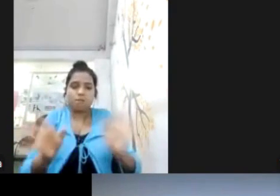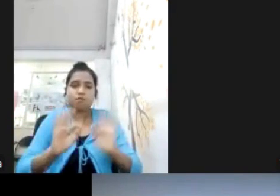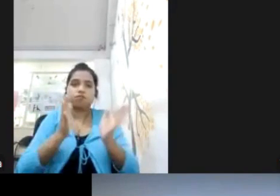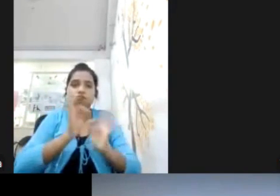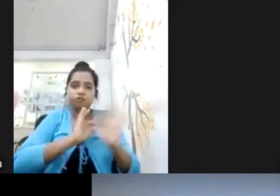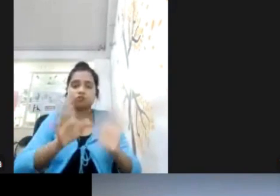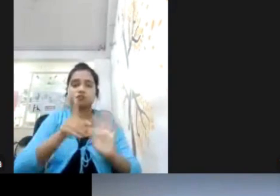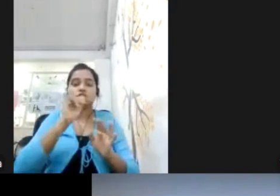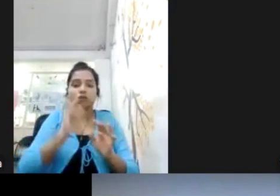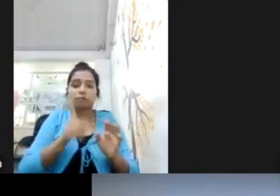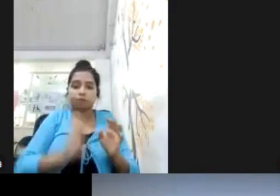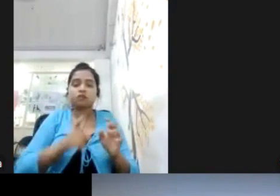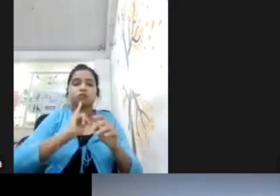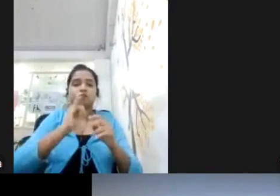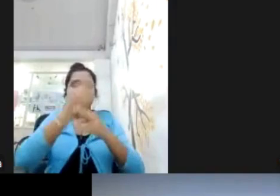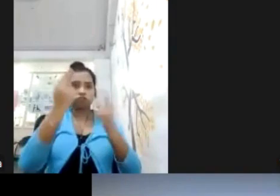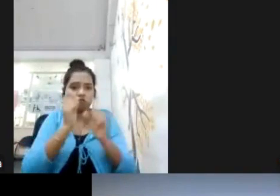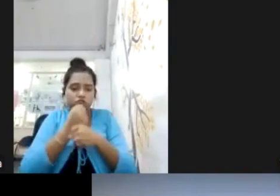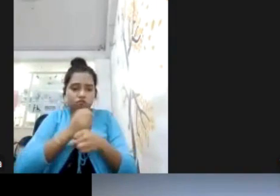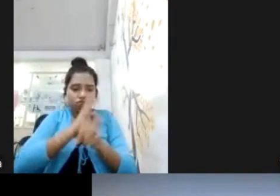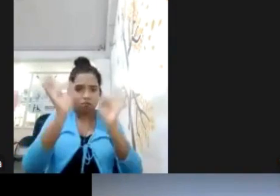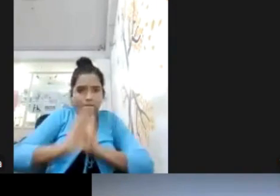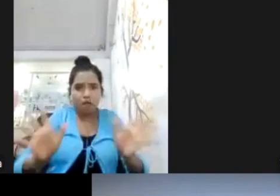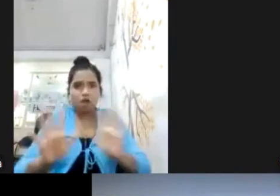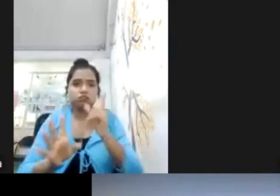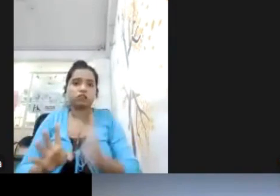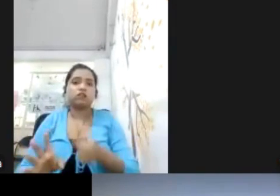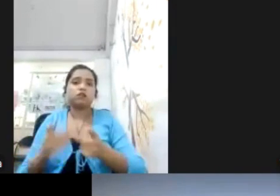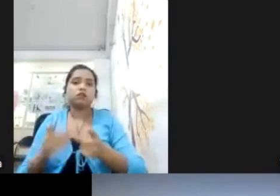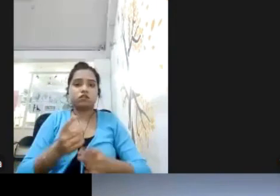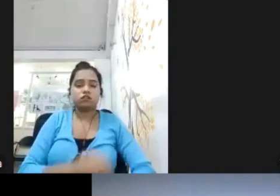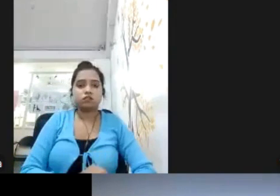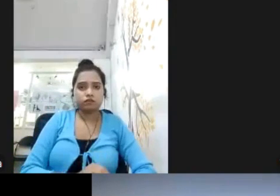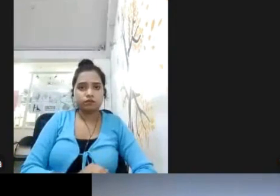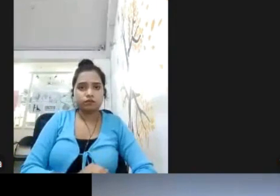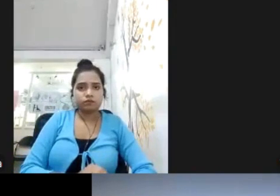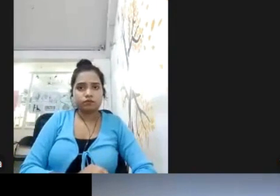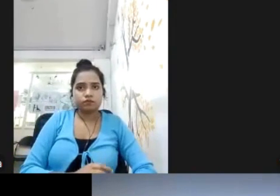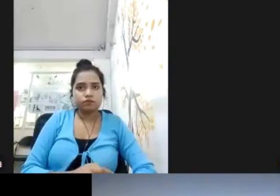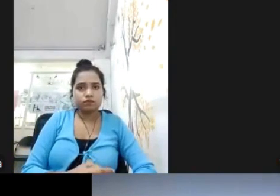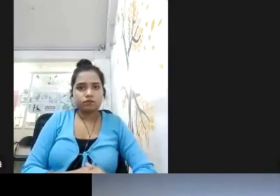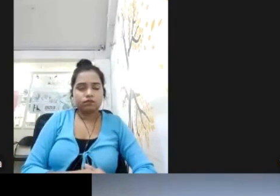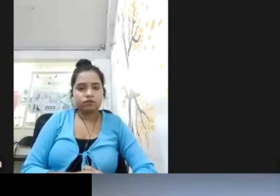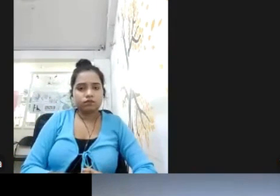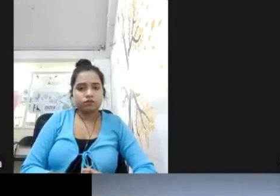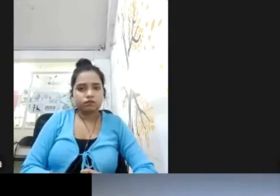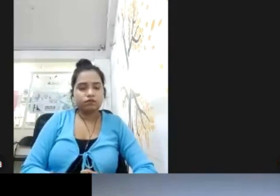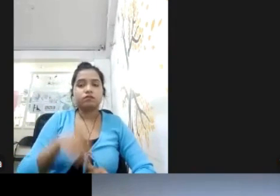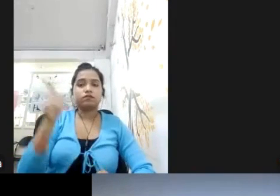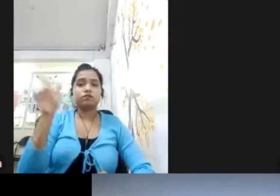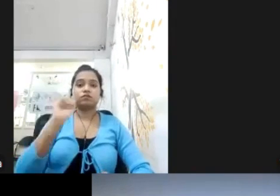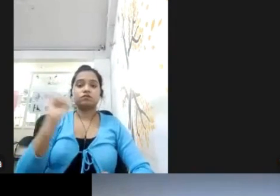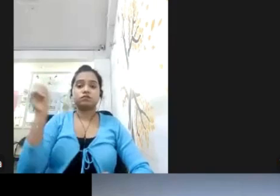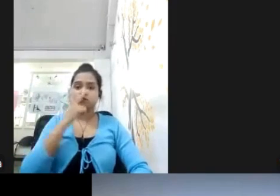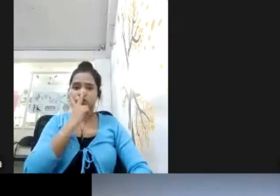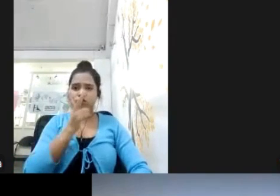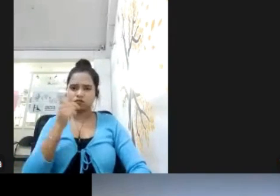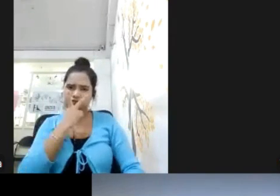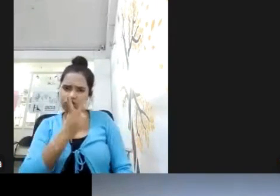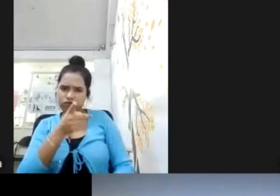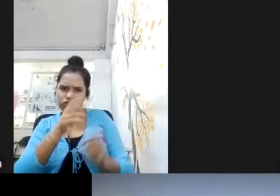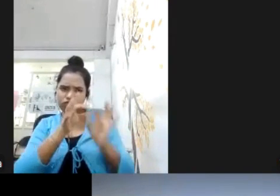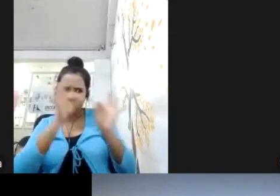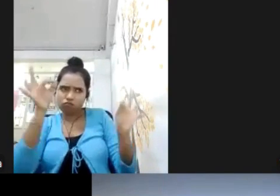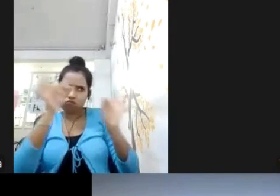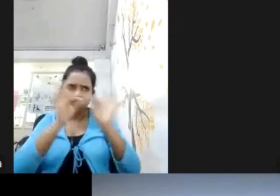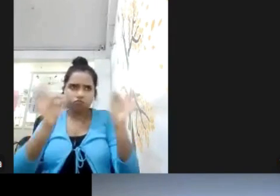we prepare a toolbox wherein we have the spirit level also. Check whether it's straight. They don't measure at every point and to check that it is